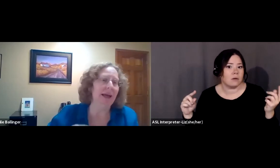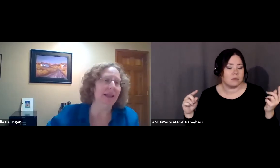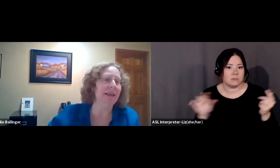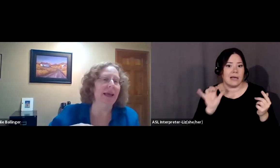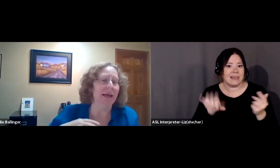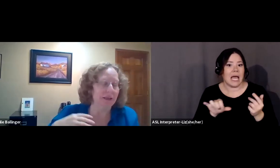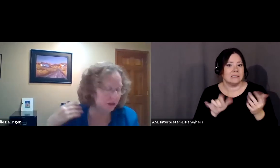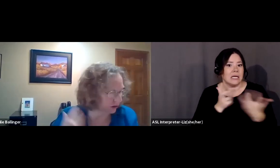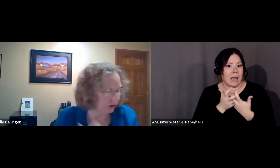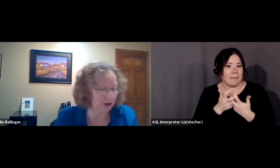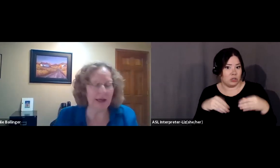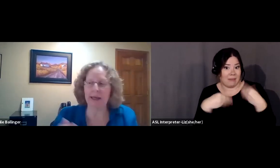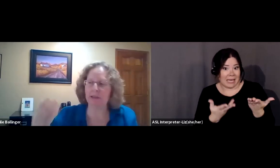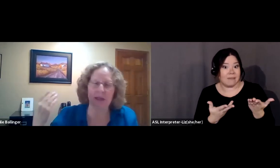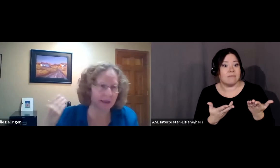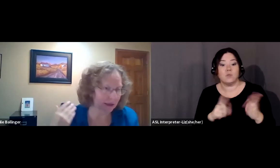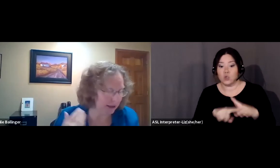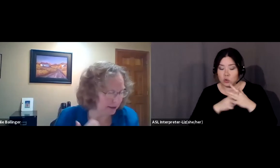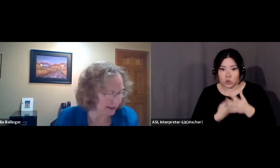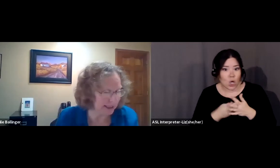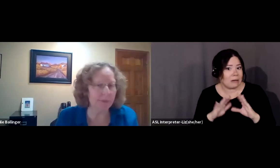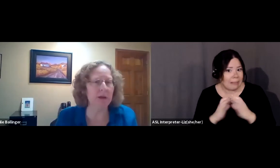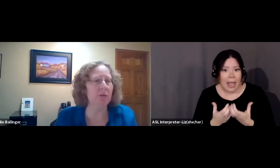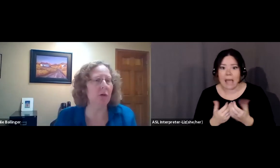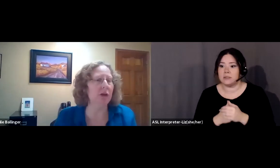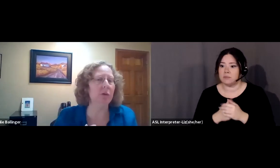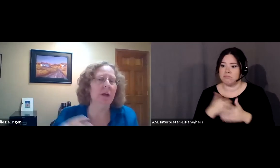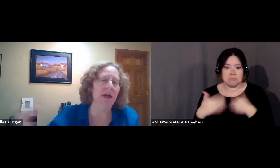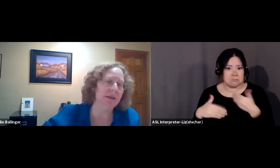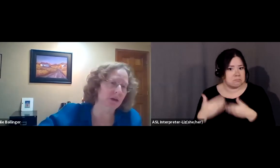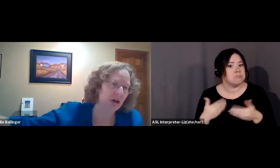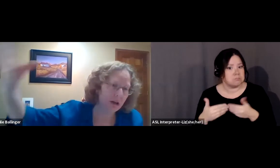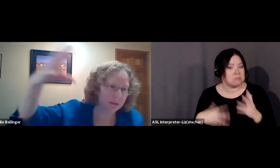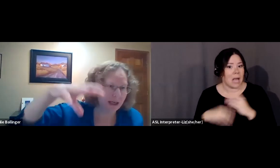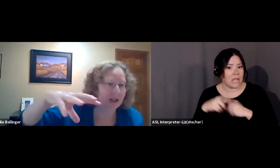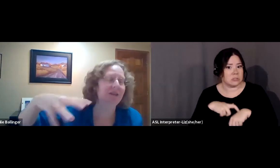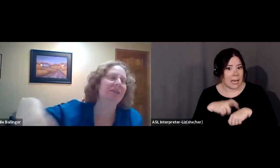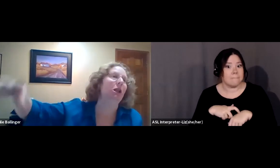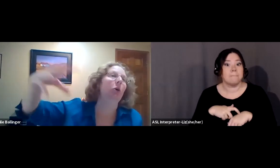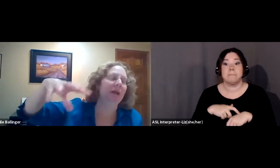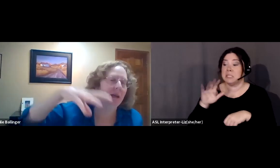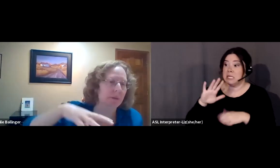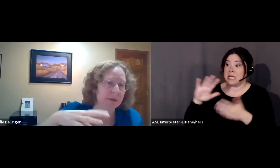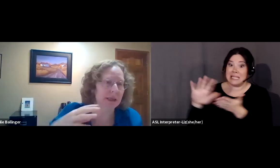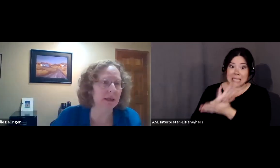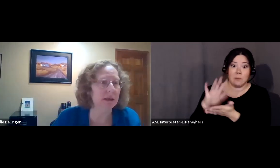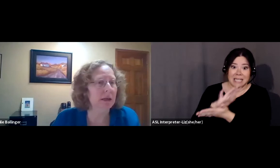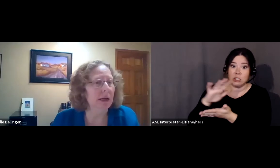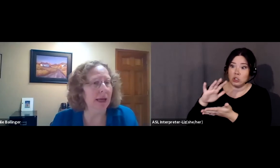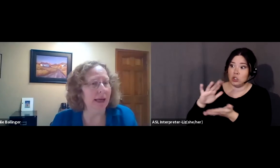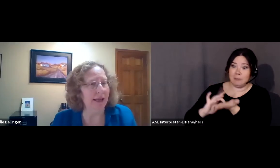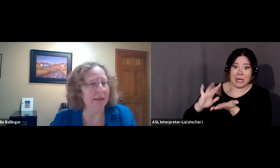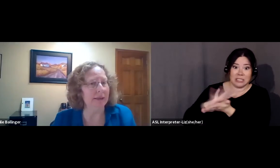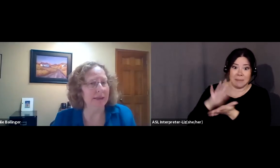given, and you start a class, and that's happening for you. Your documentation slowly comes